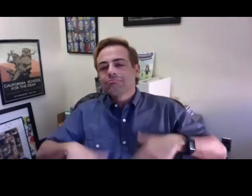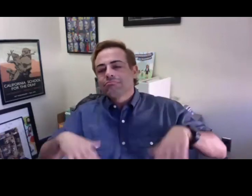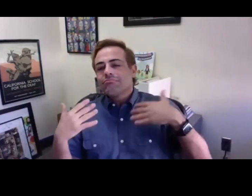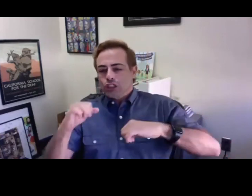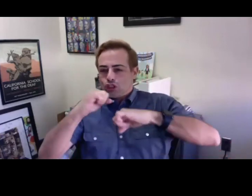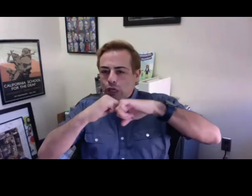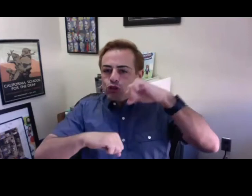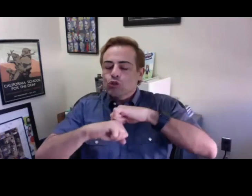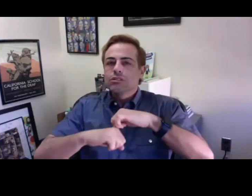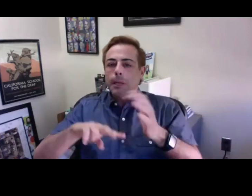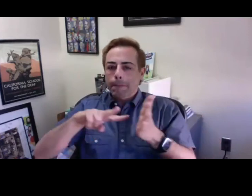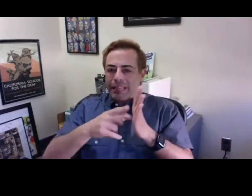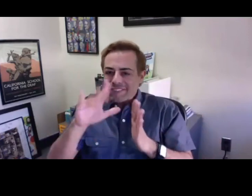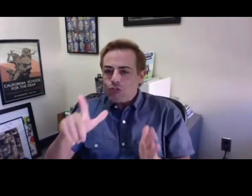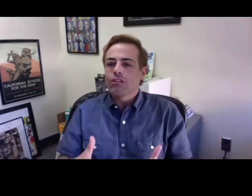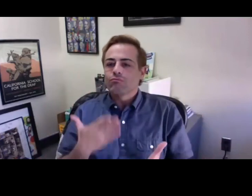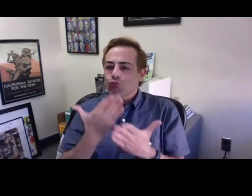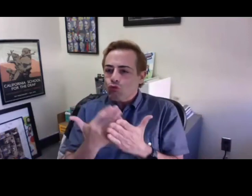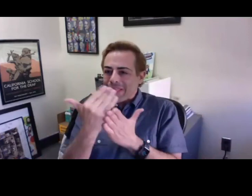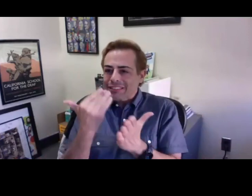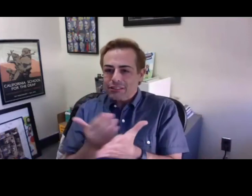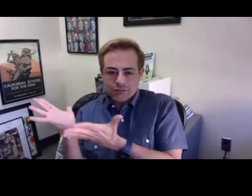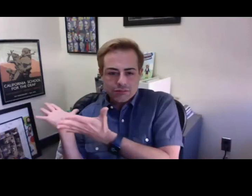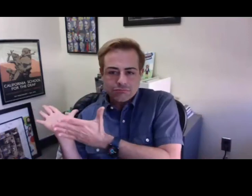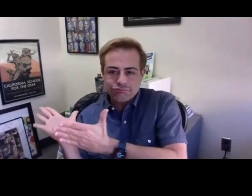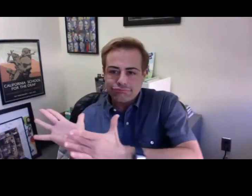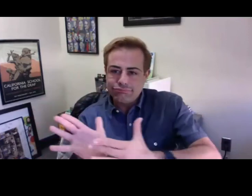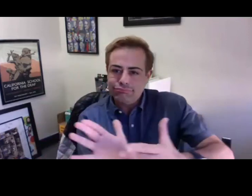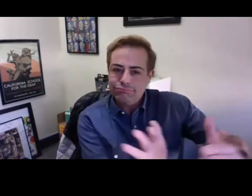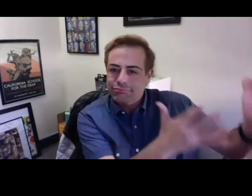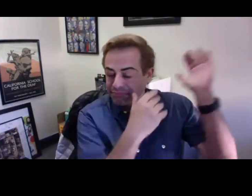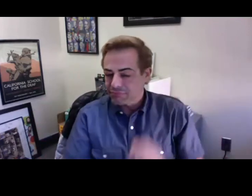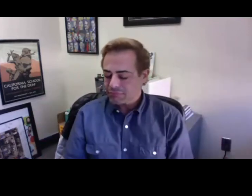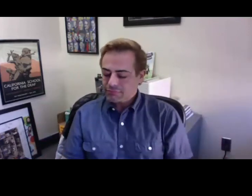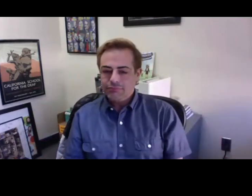even if they're hearing, they will learn English. And